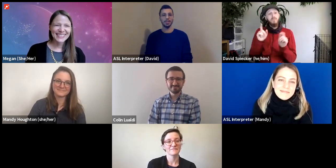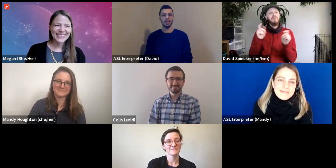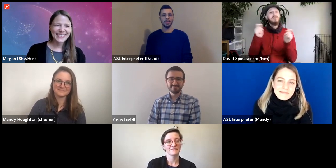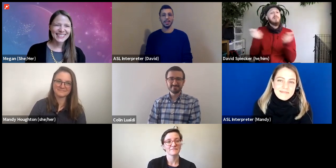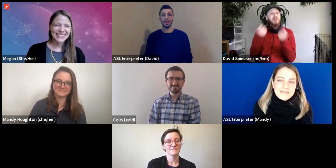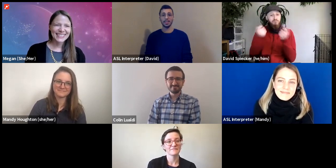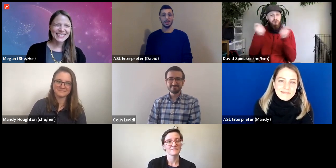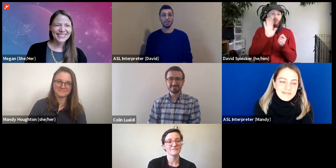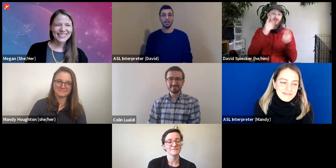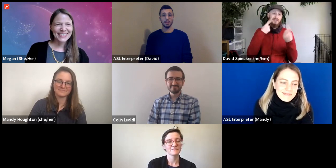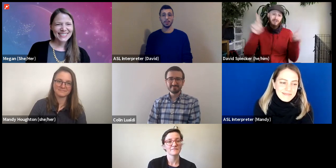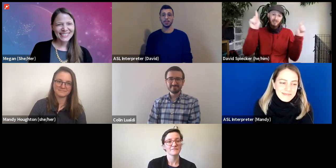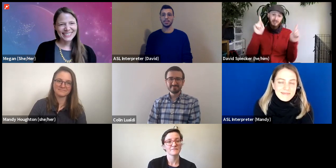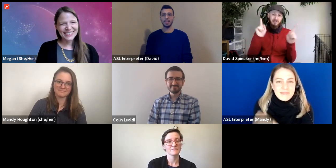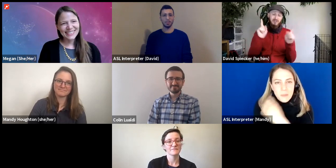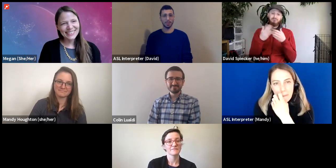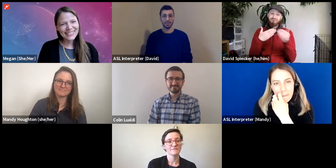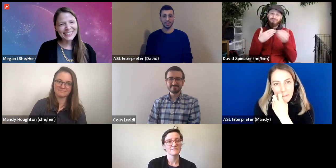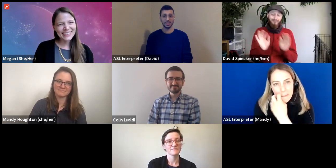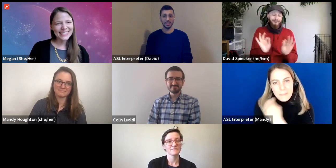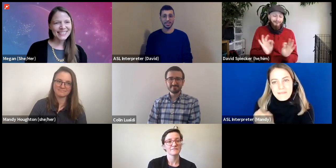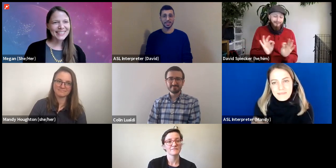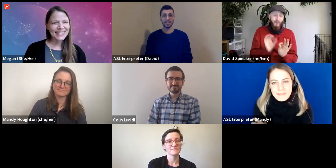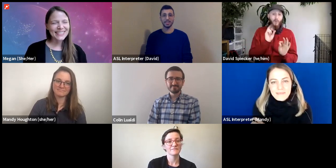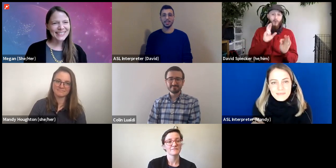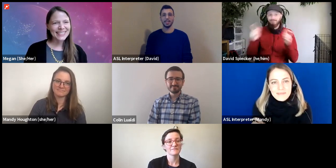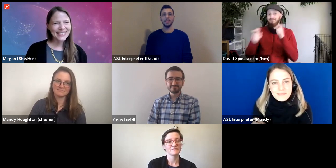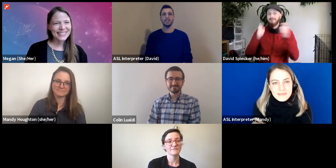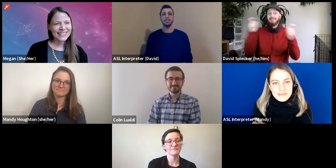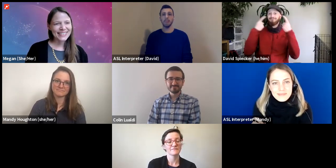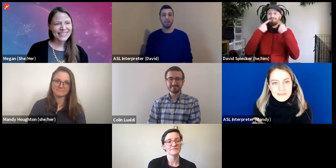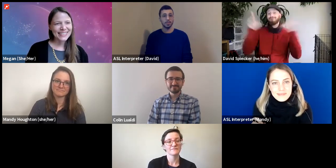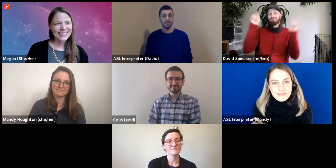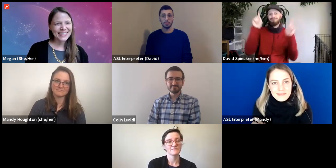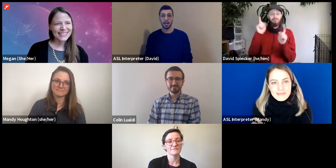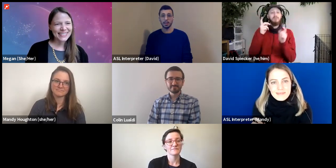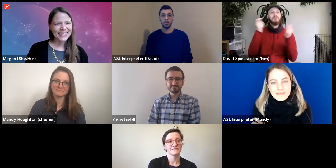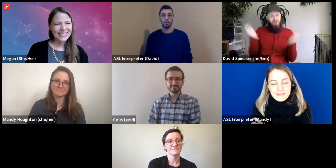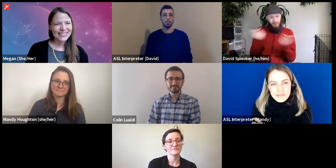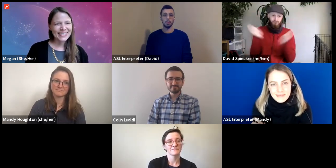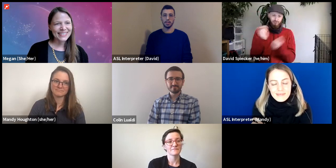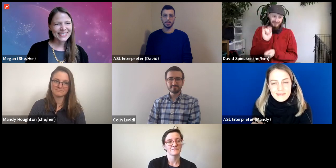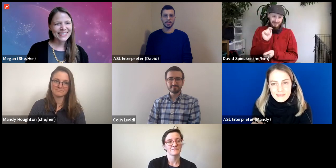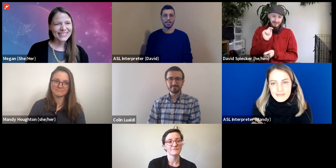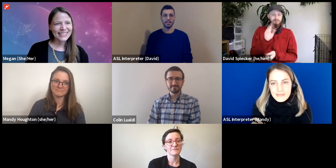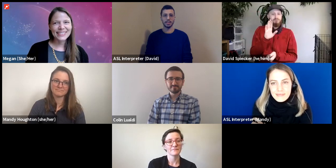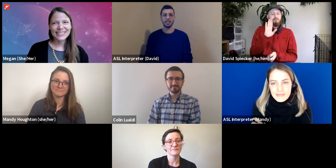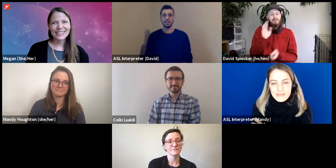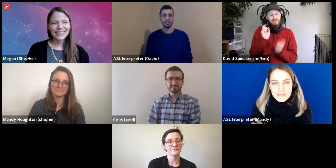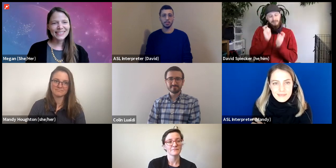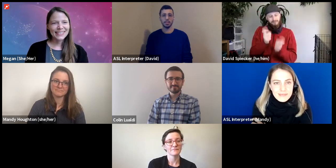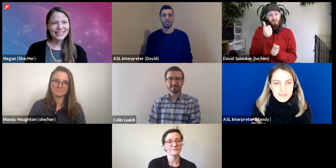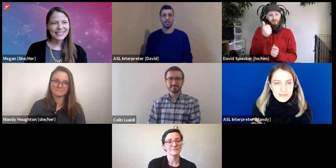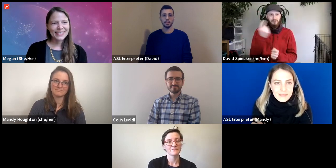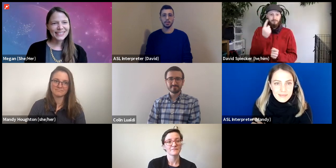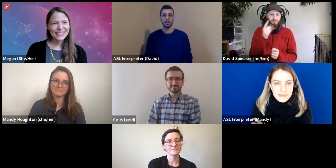So at the same time, celebrate your successes. Doesn't matter if it's minor or a major success, it's